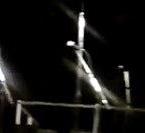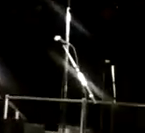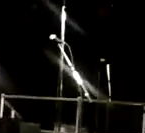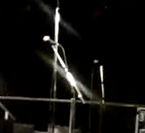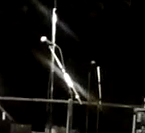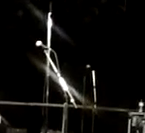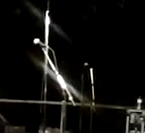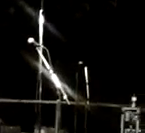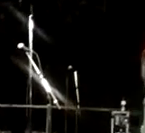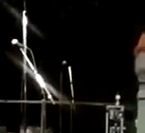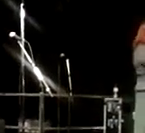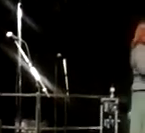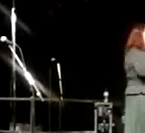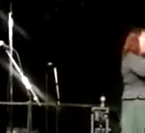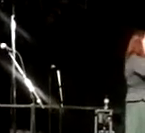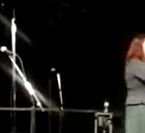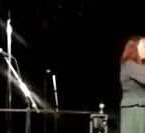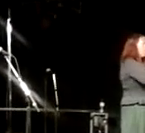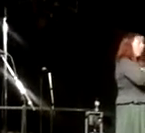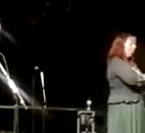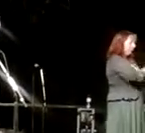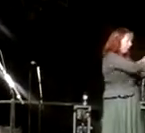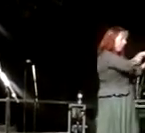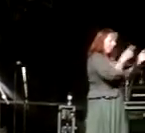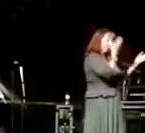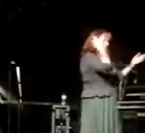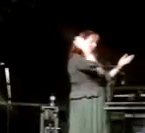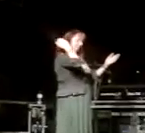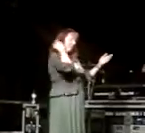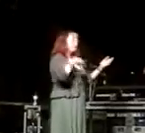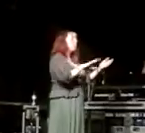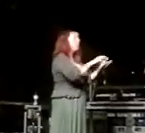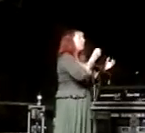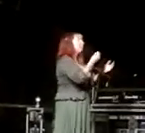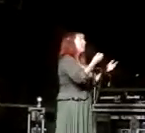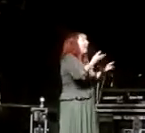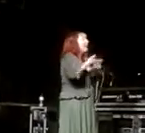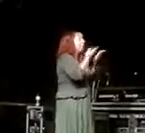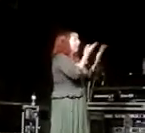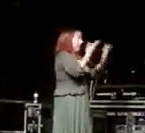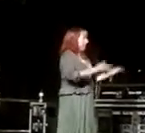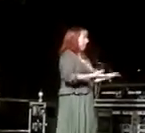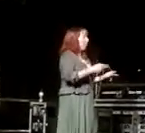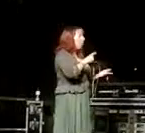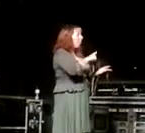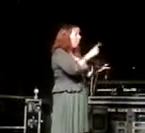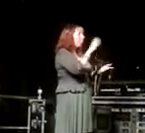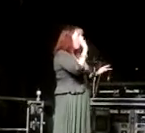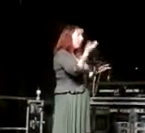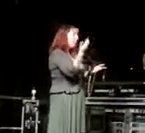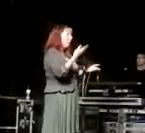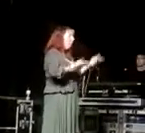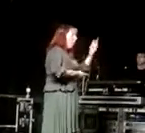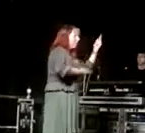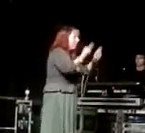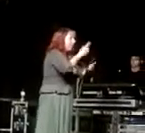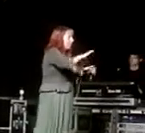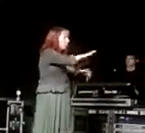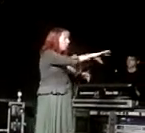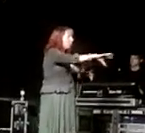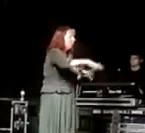competition has been running for 18 months. So the winners I'm going to announce today have already been winners up and down the